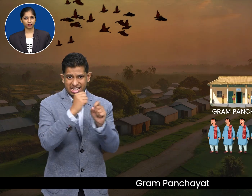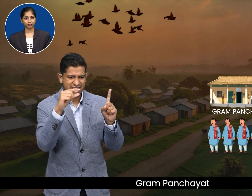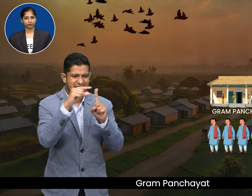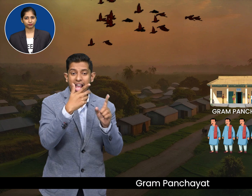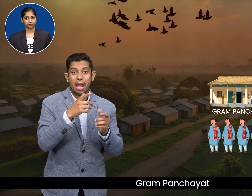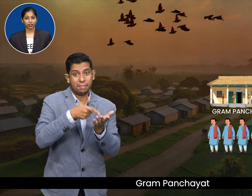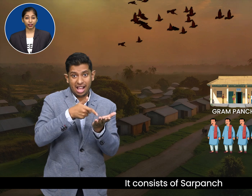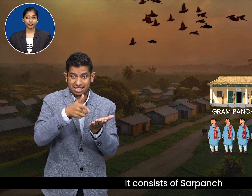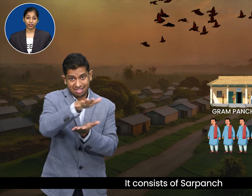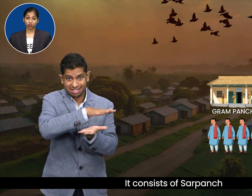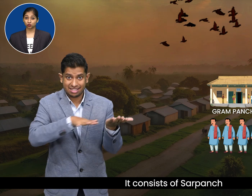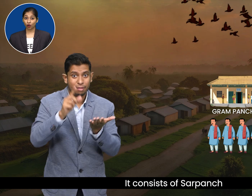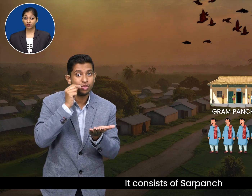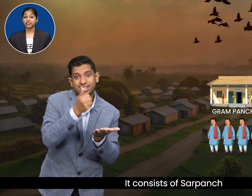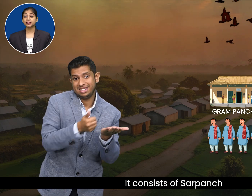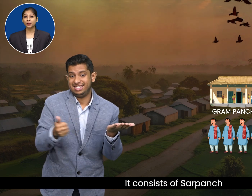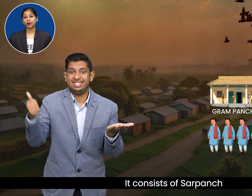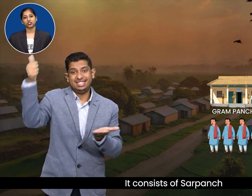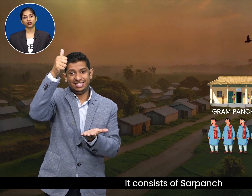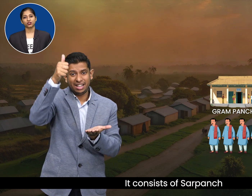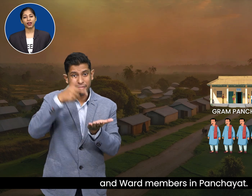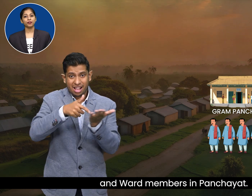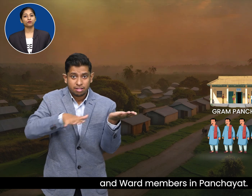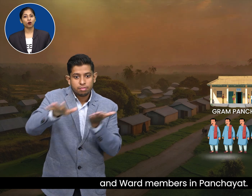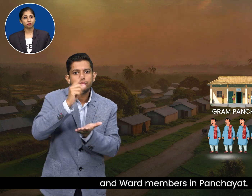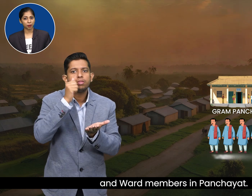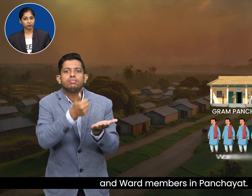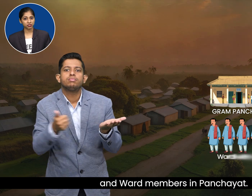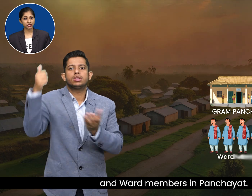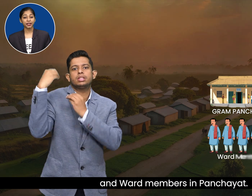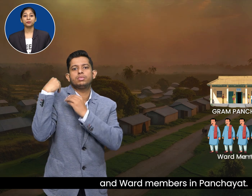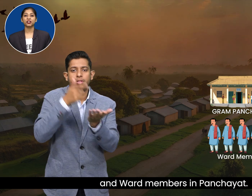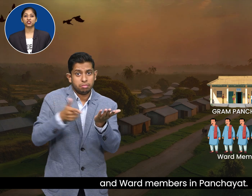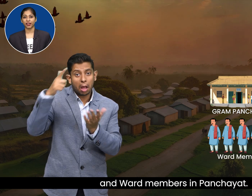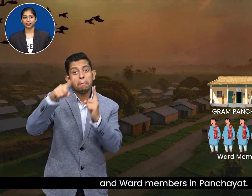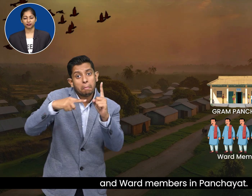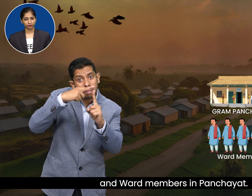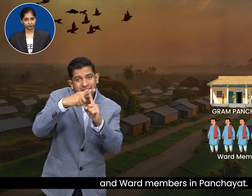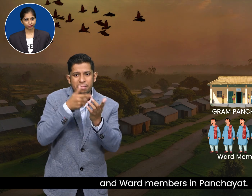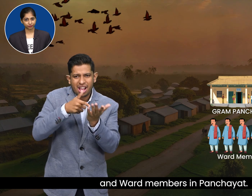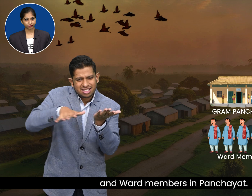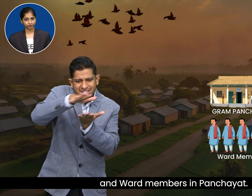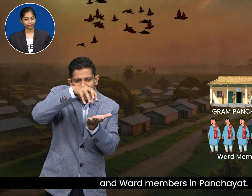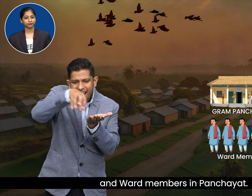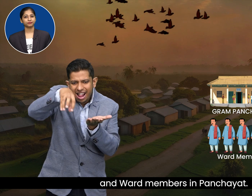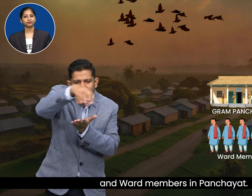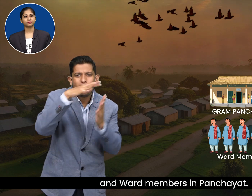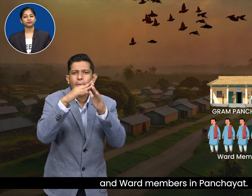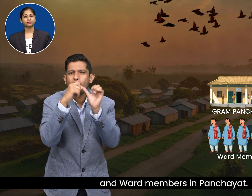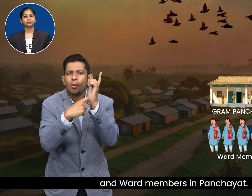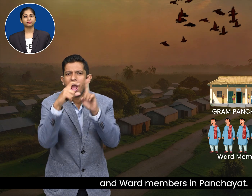Panchayat. It consists of sarpanch and ward members in panchayat.